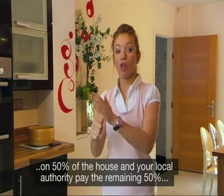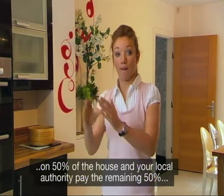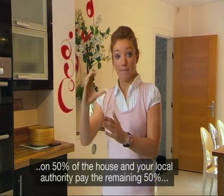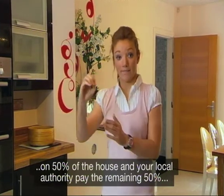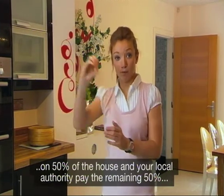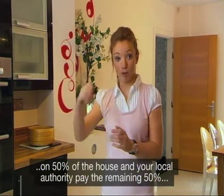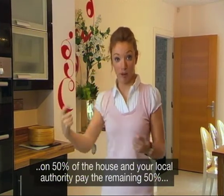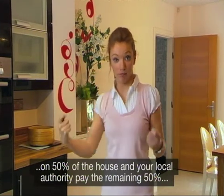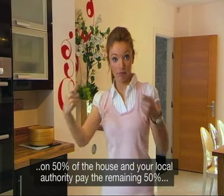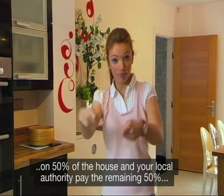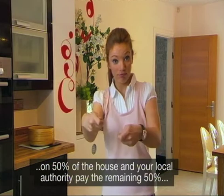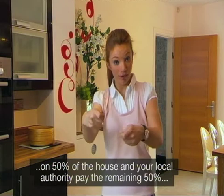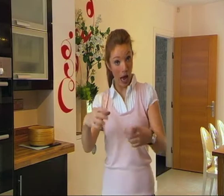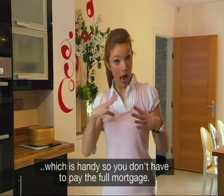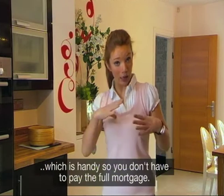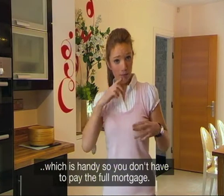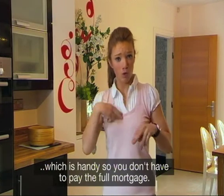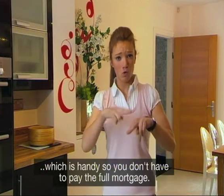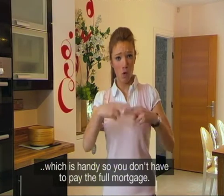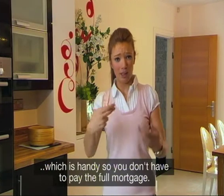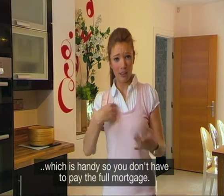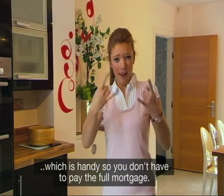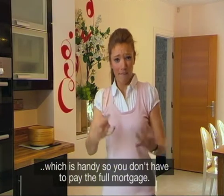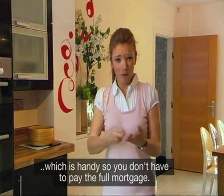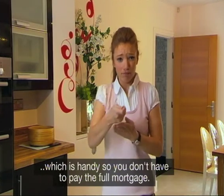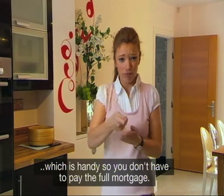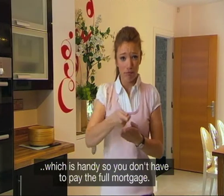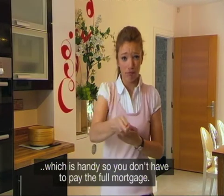remaining 50%. Which is handy, so you don't have to pay the full mortgage.